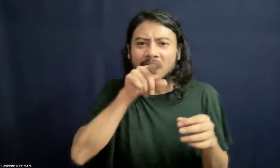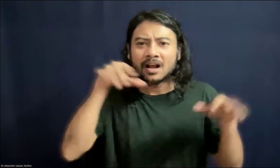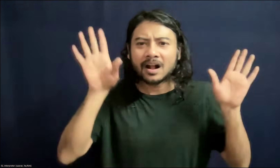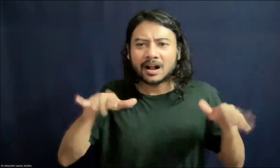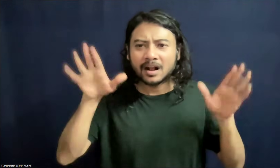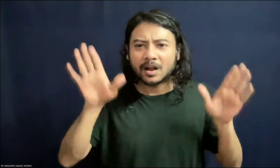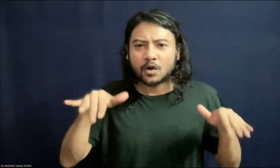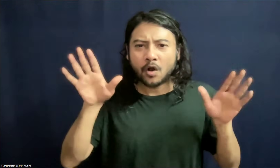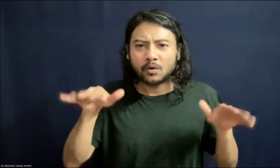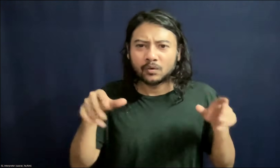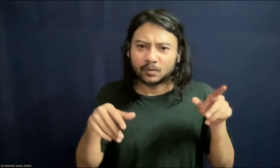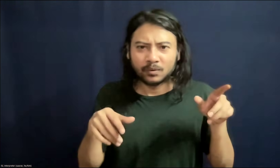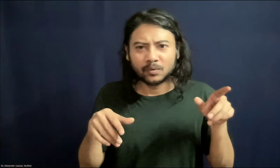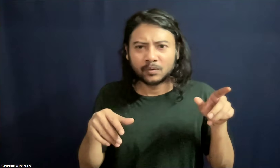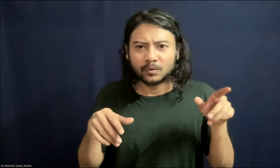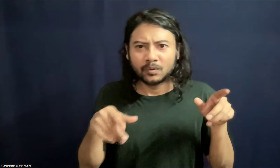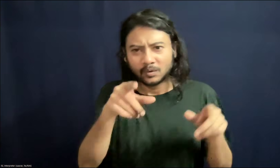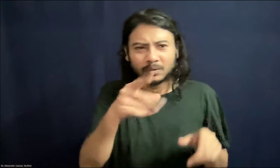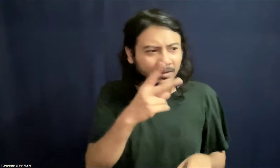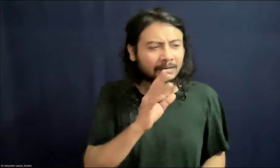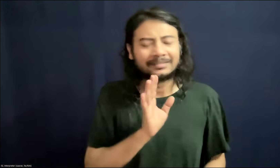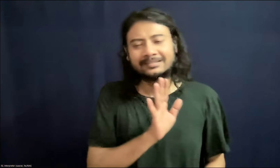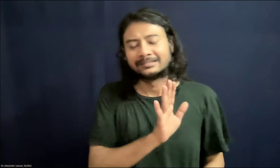crow? Nobody likes a crow,